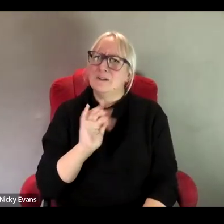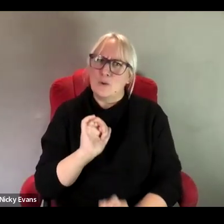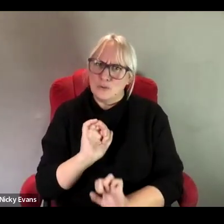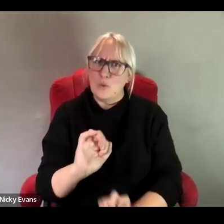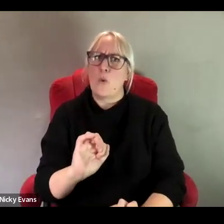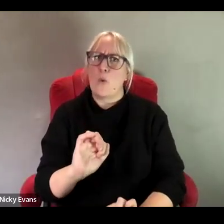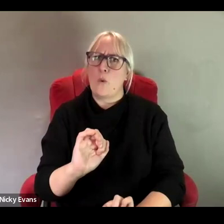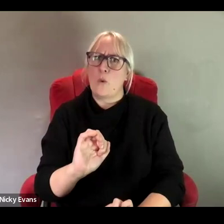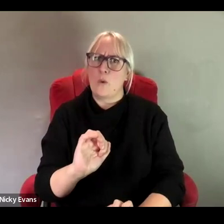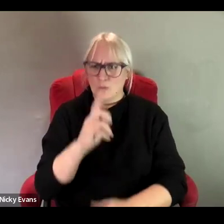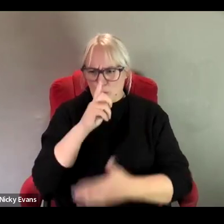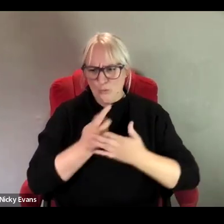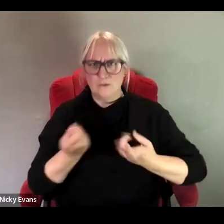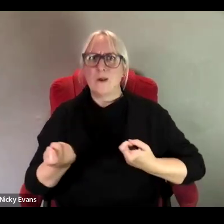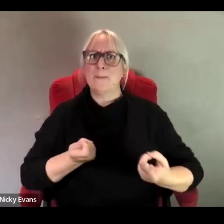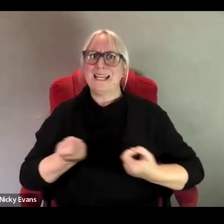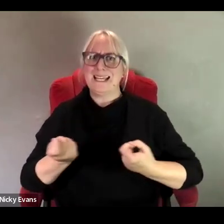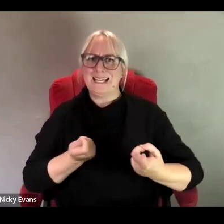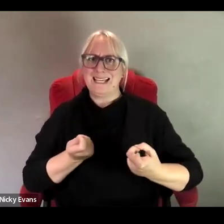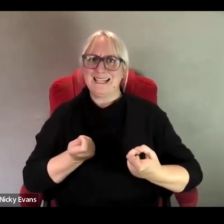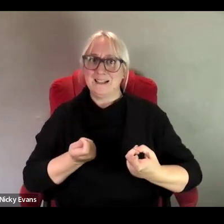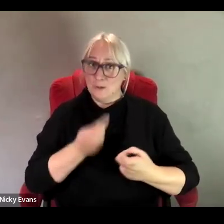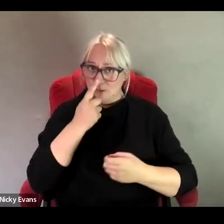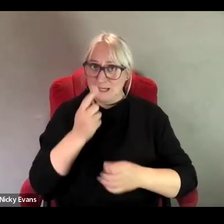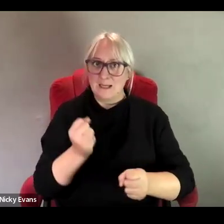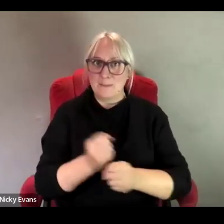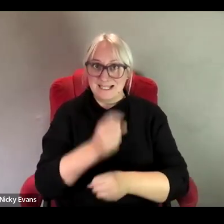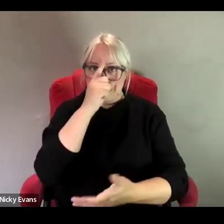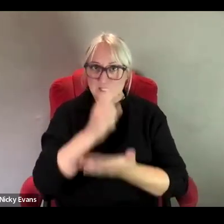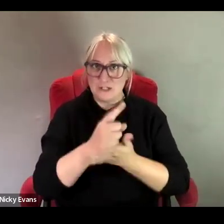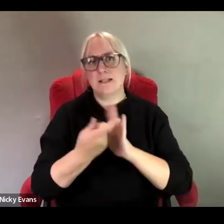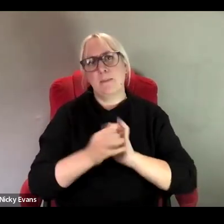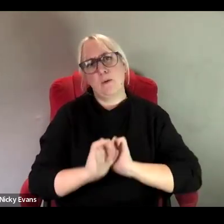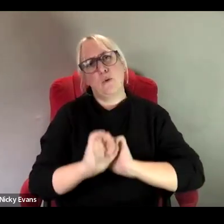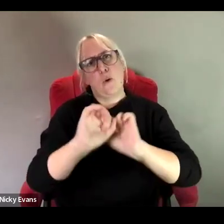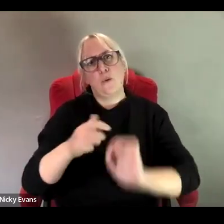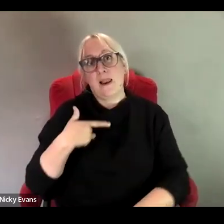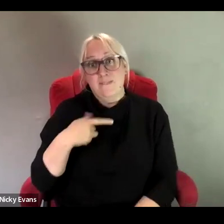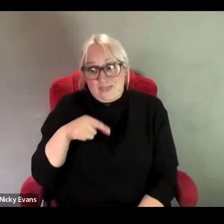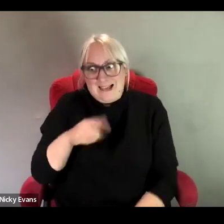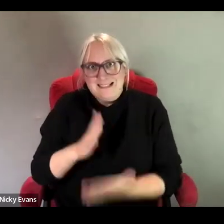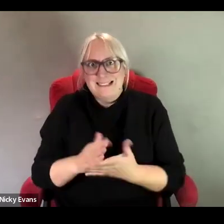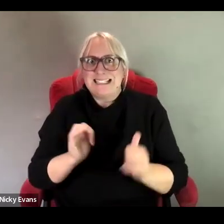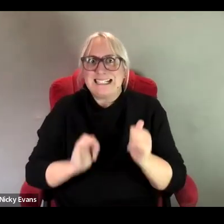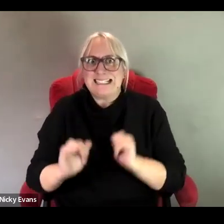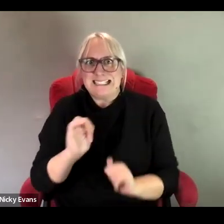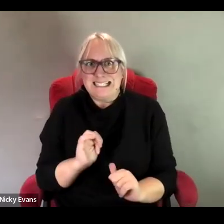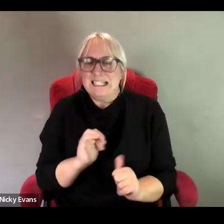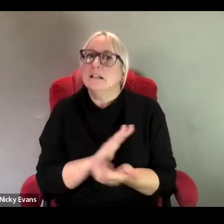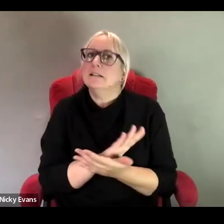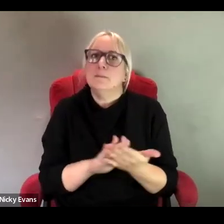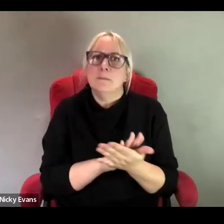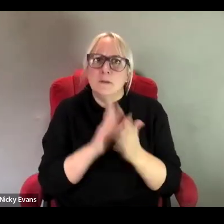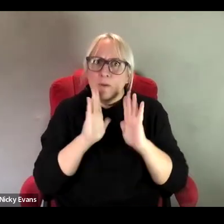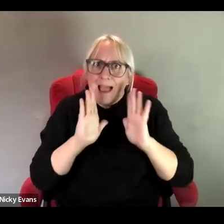make decisions about your own life. That's dignity, but it doesn't mean that you have to be